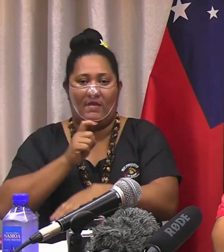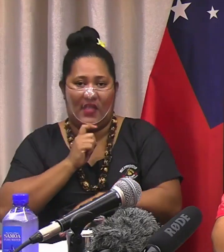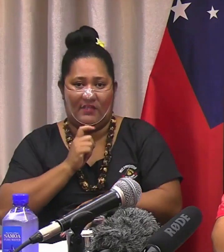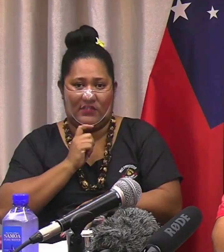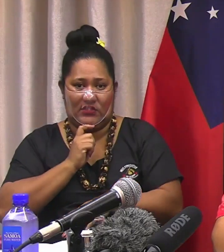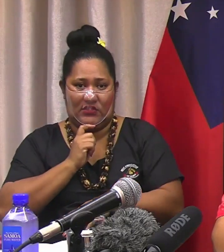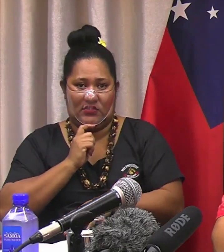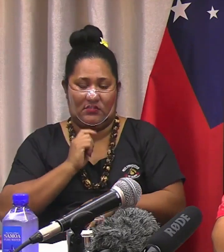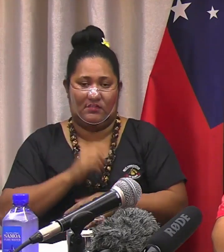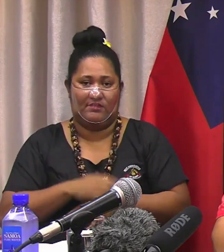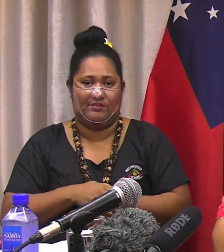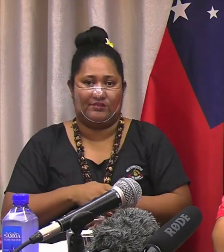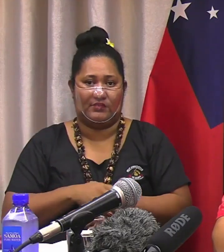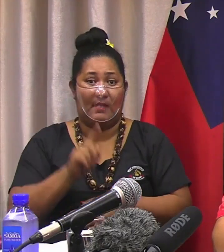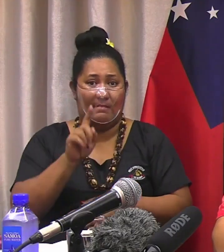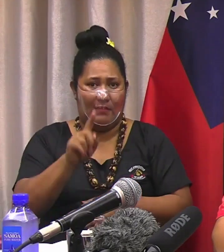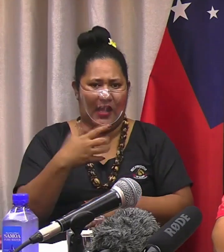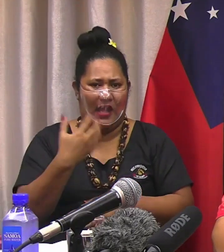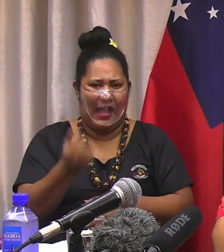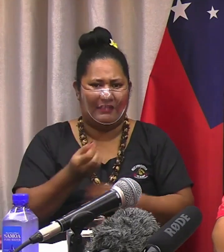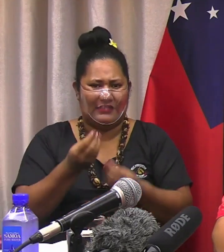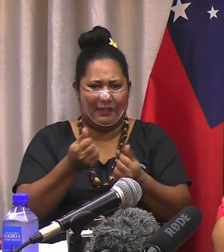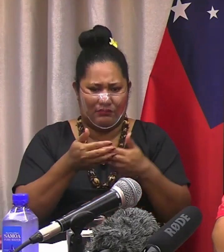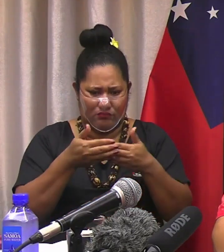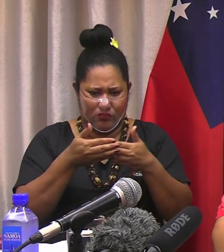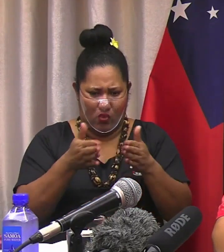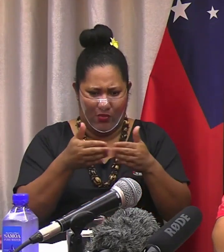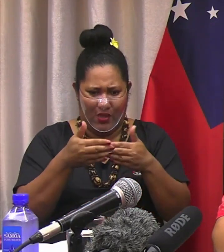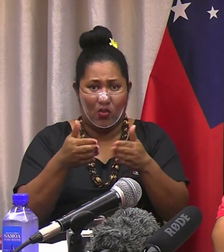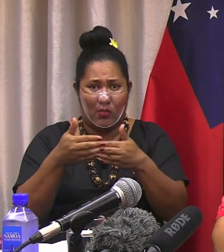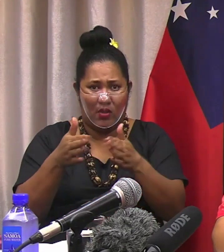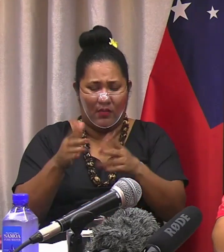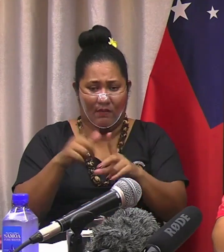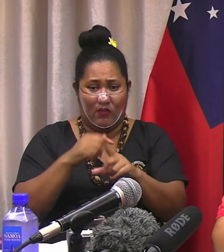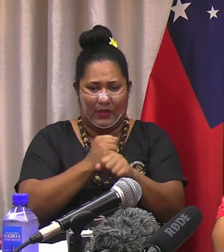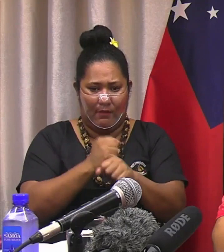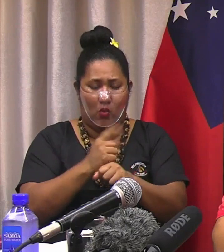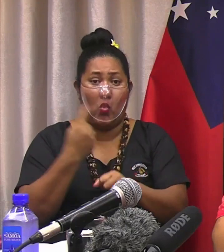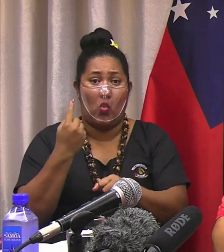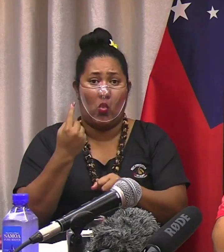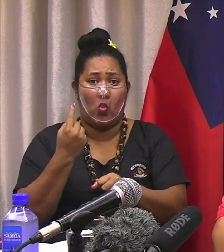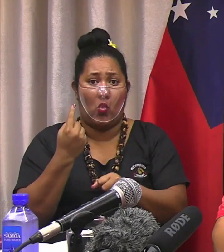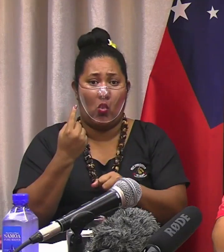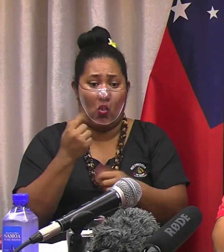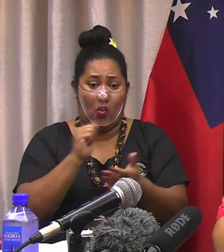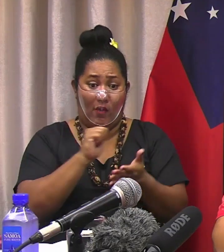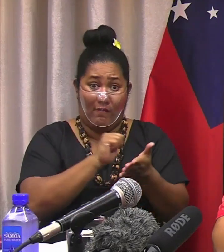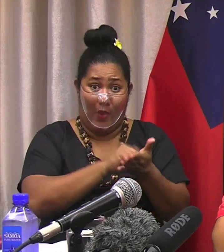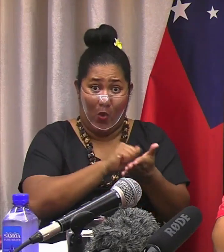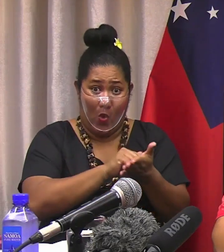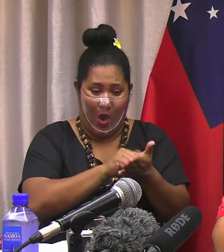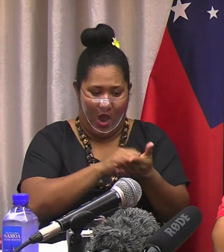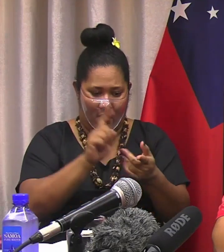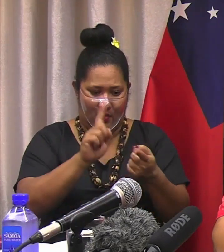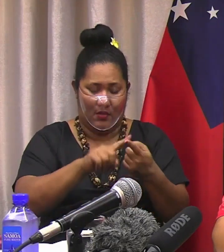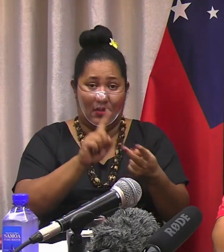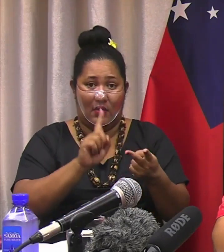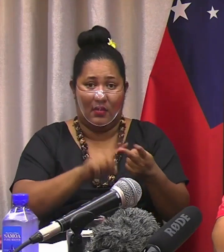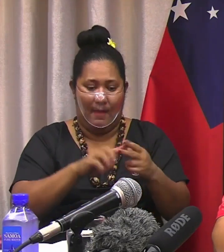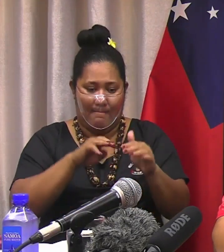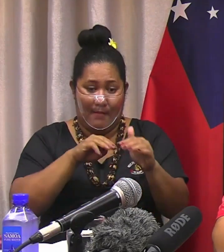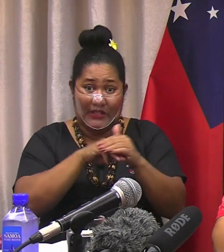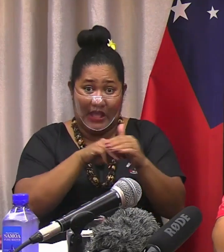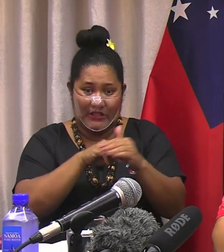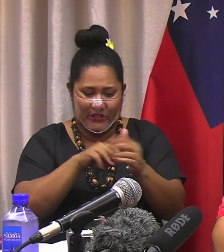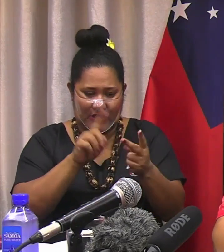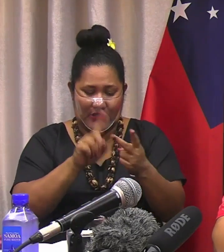Peitai wa iaina i vaenga ua tatala, e pei o fale oloa uma, o maketi, fale tupe